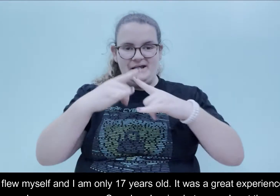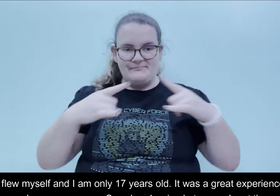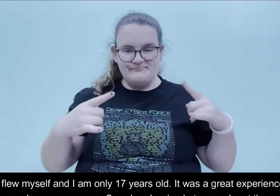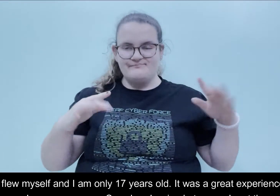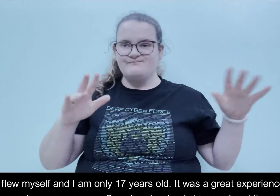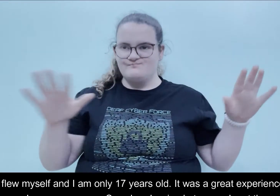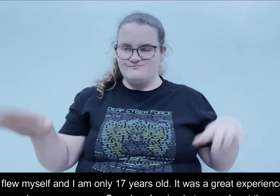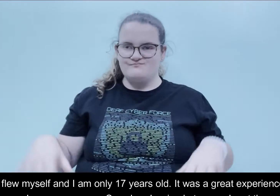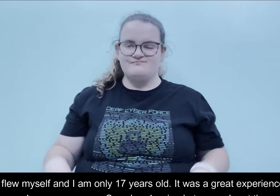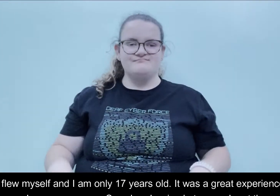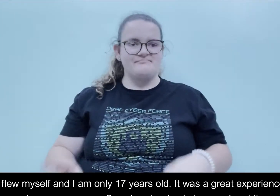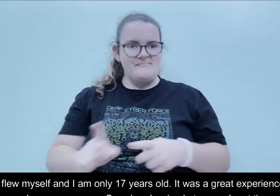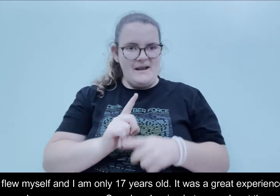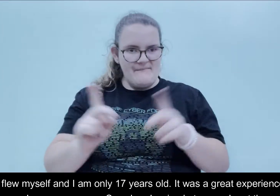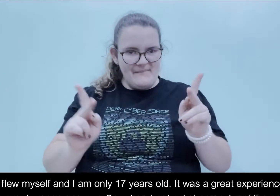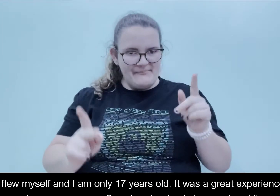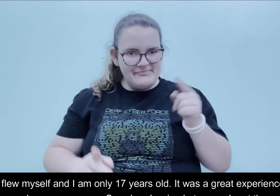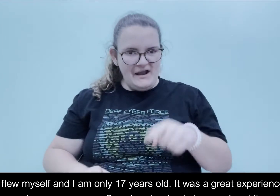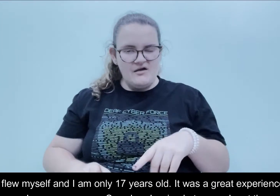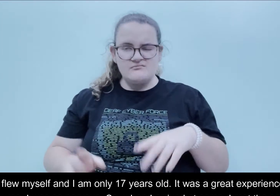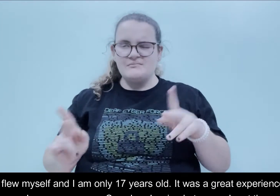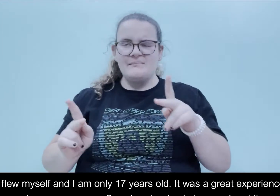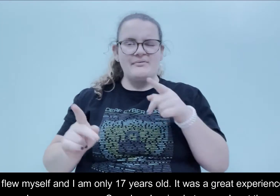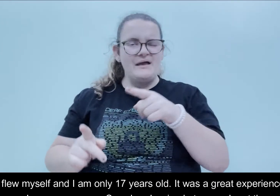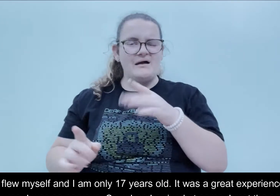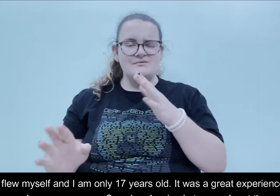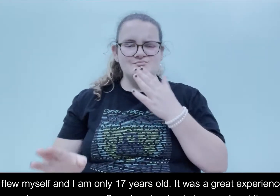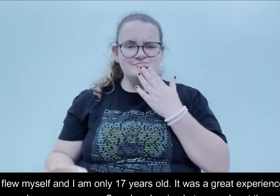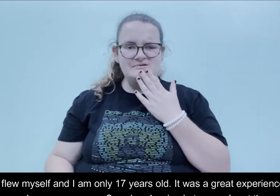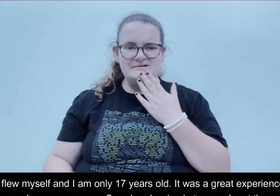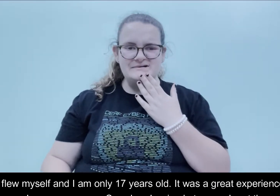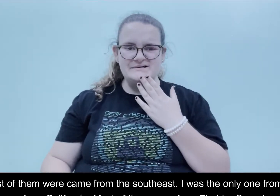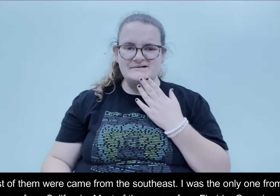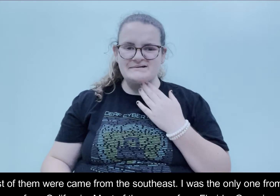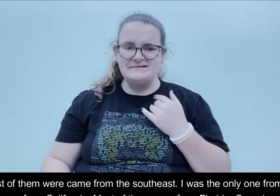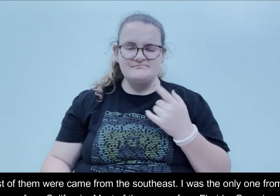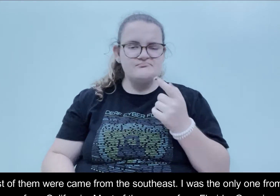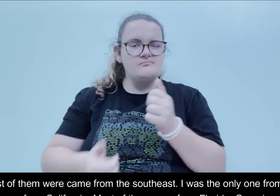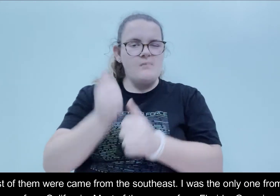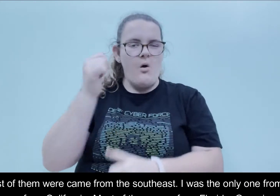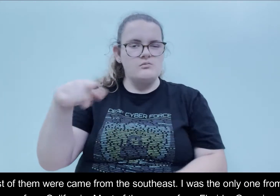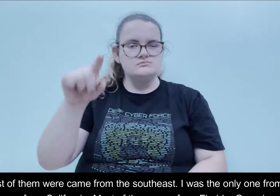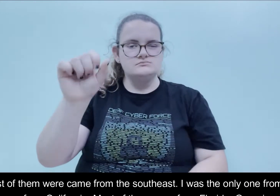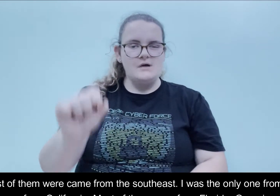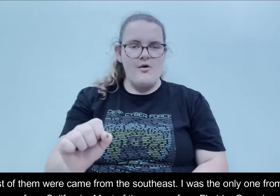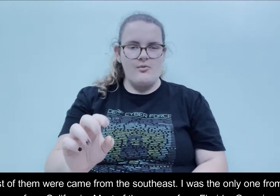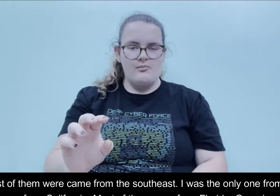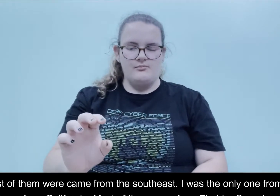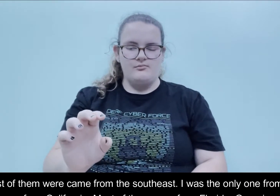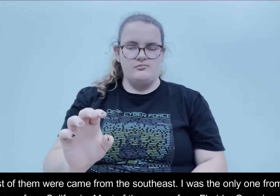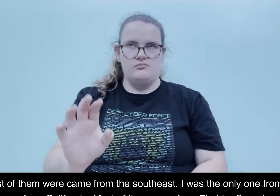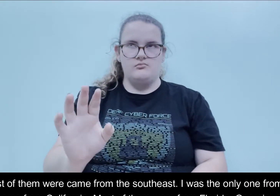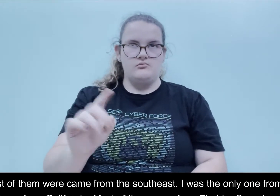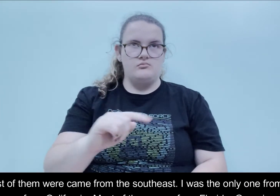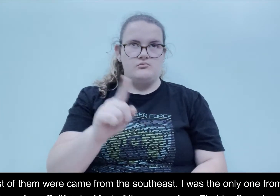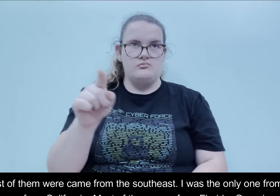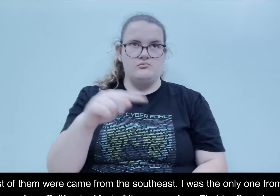So I got to the camp, and I started meeting all of the people there. They were so